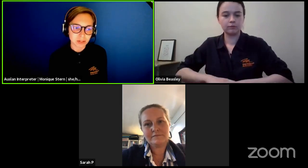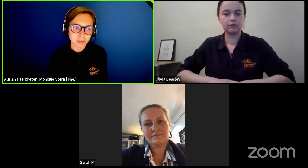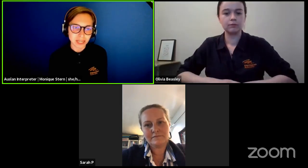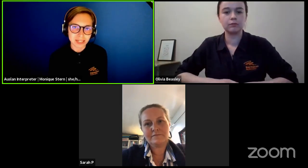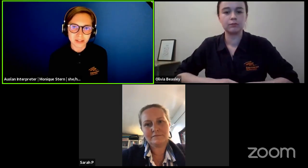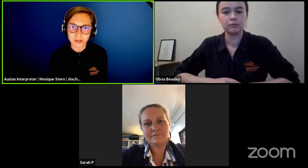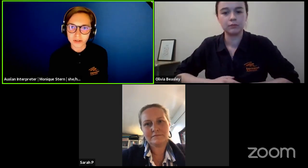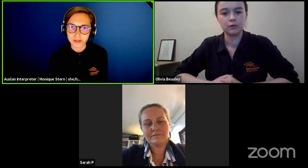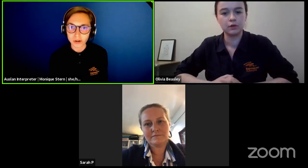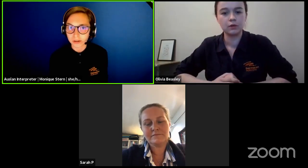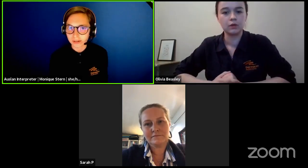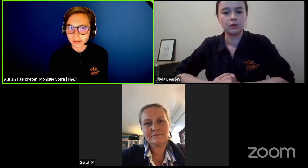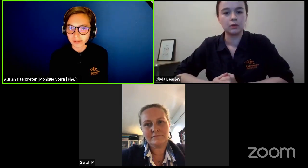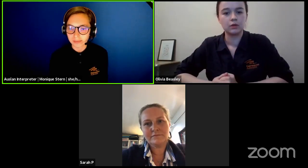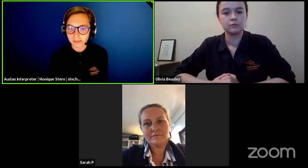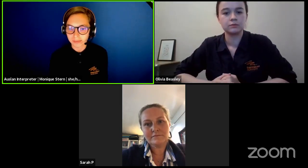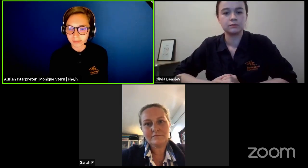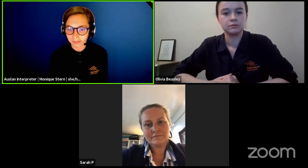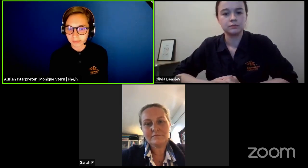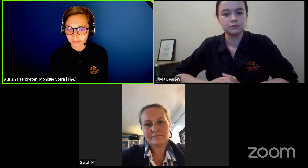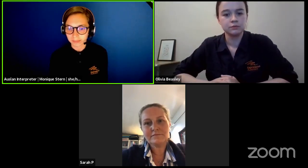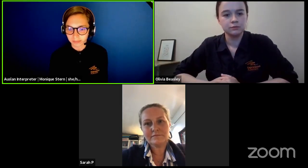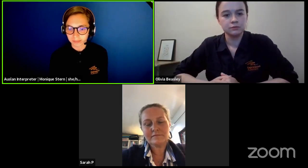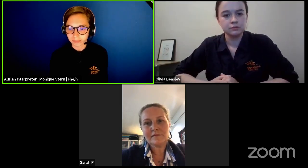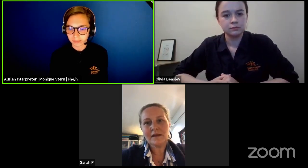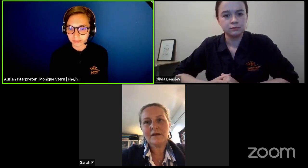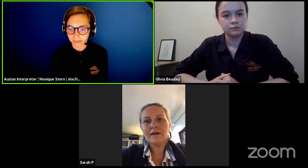waiting period between the two doses?